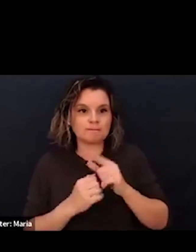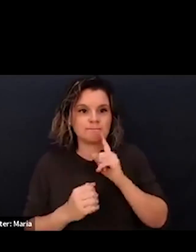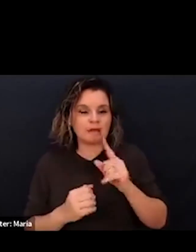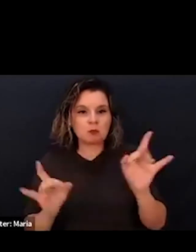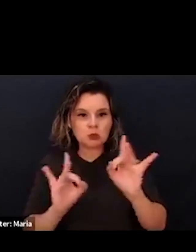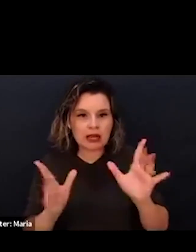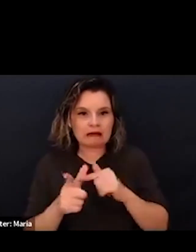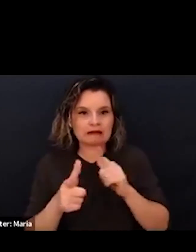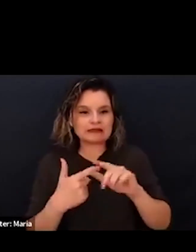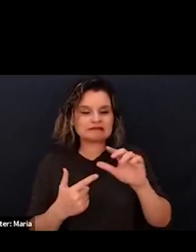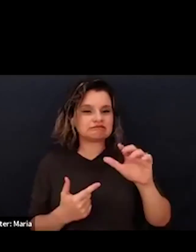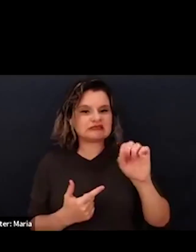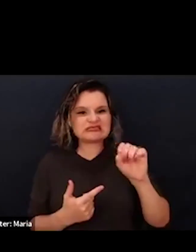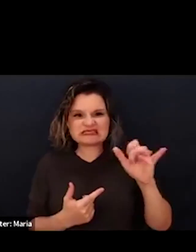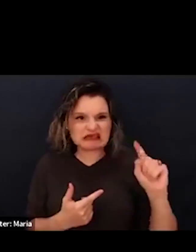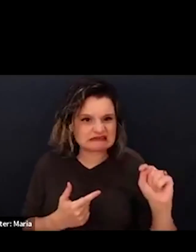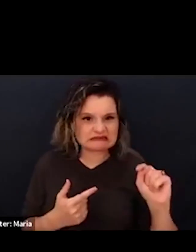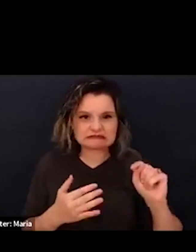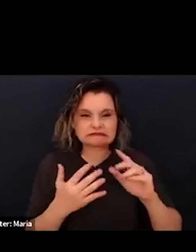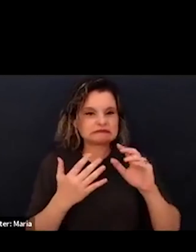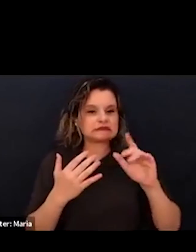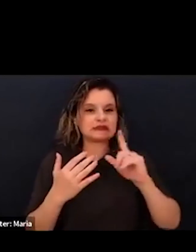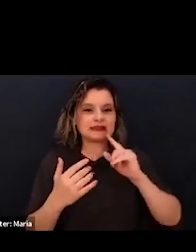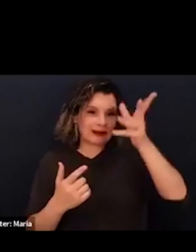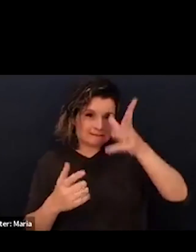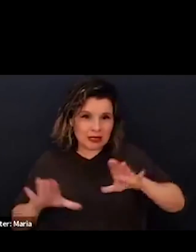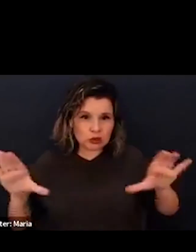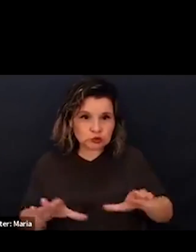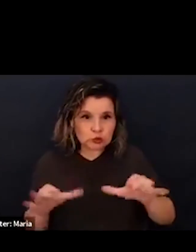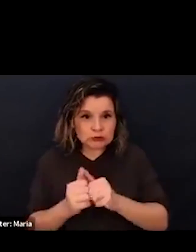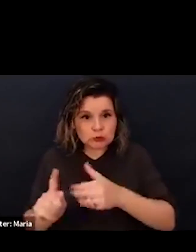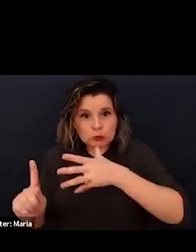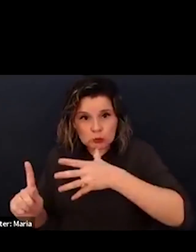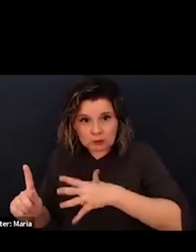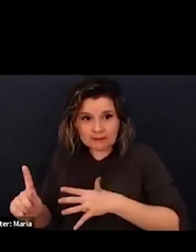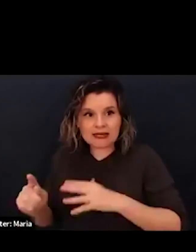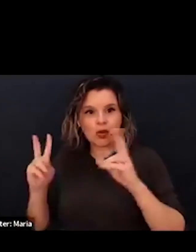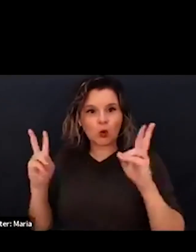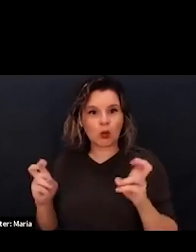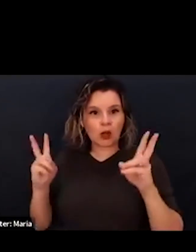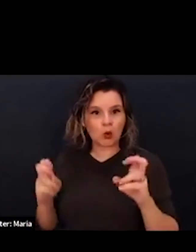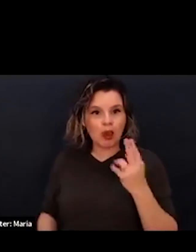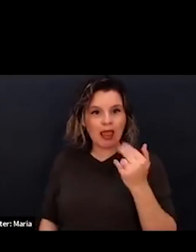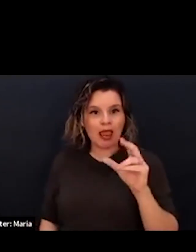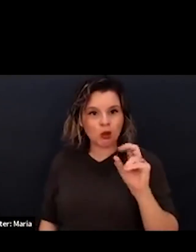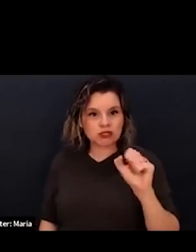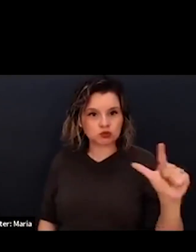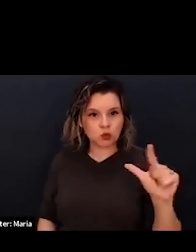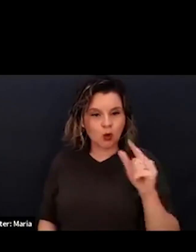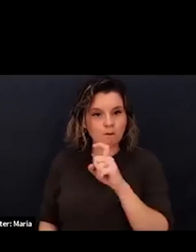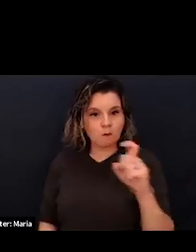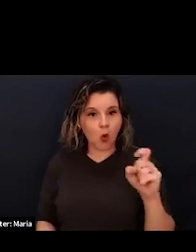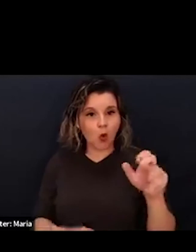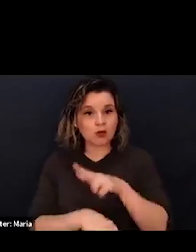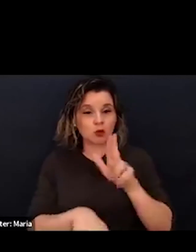brutality and sexist sort of violence that men are doing to women in, quote unquote, heterosexual porn that has been normalized as